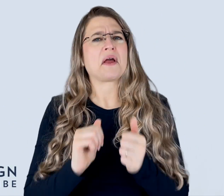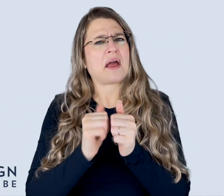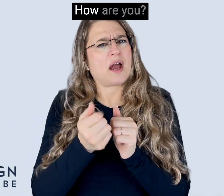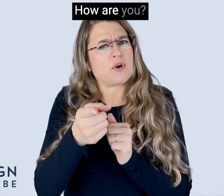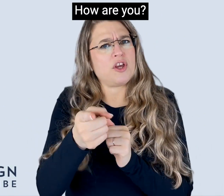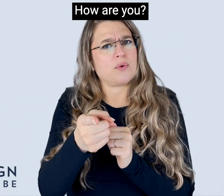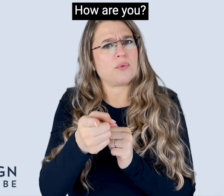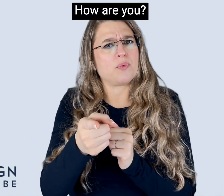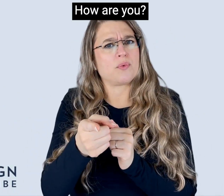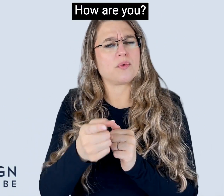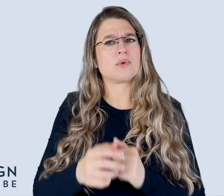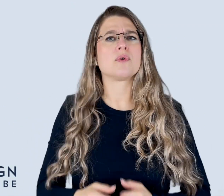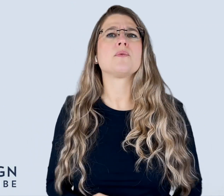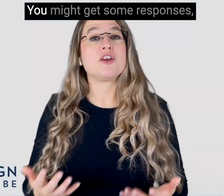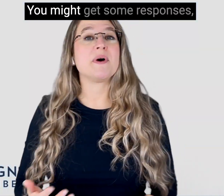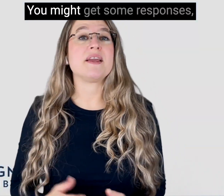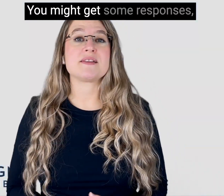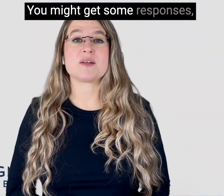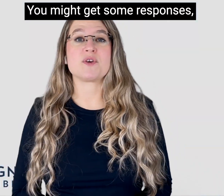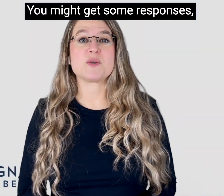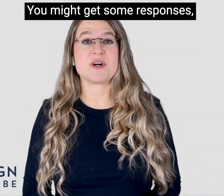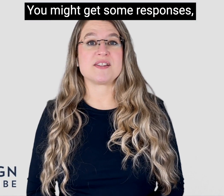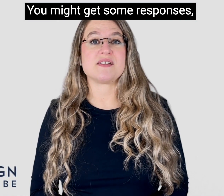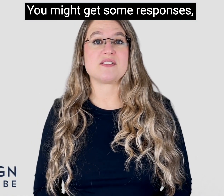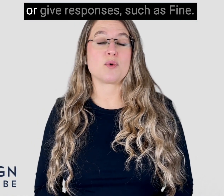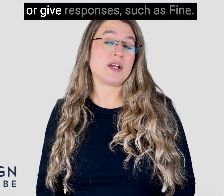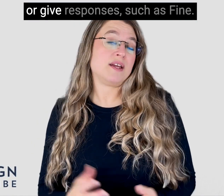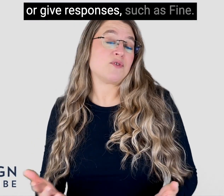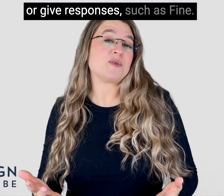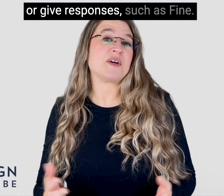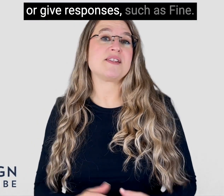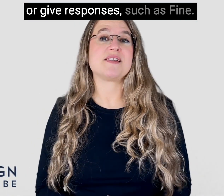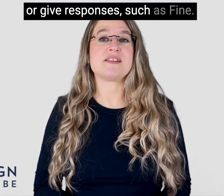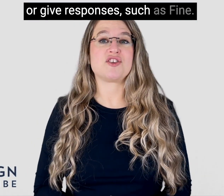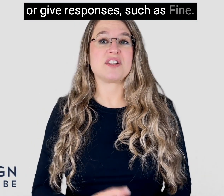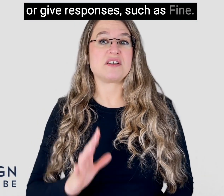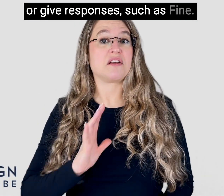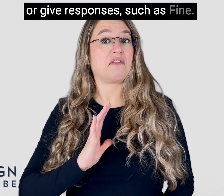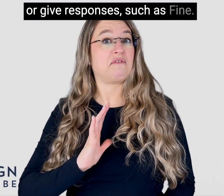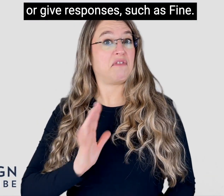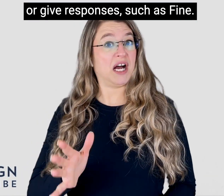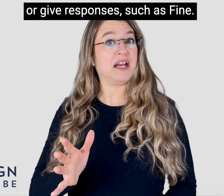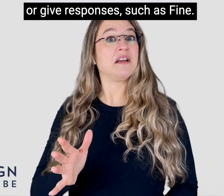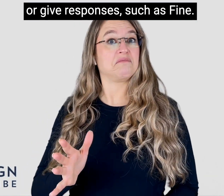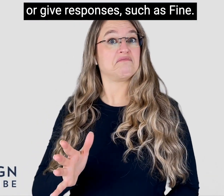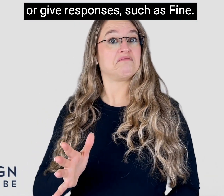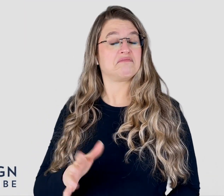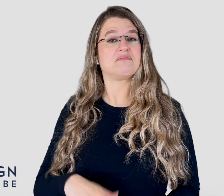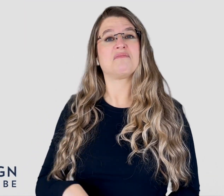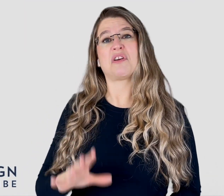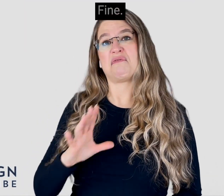How are you? You might get some responses or give responses such as fine,